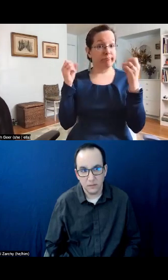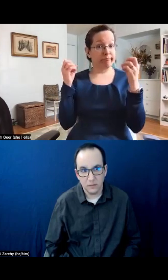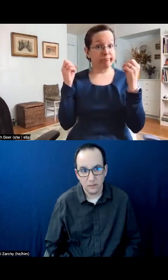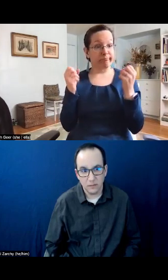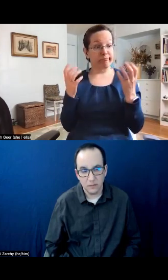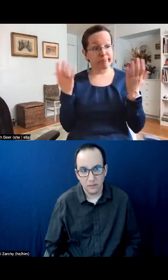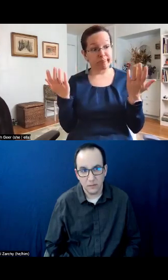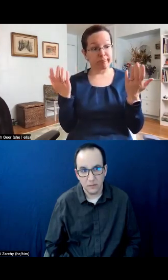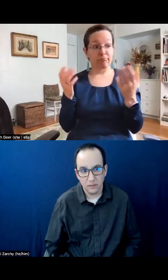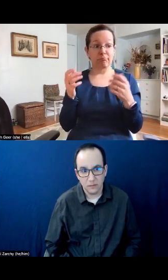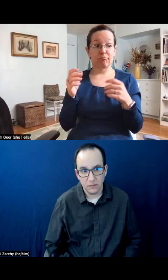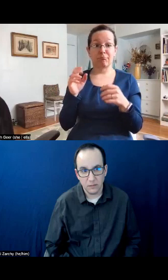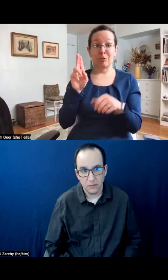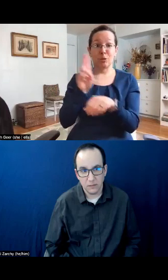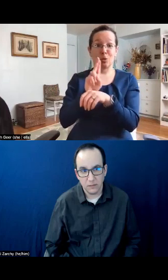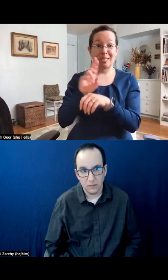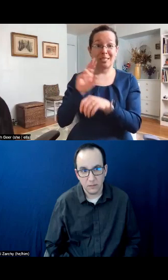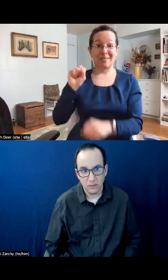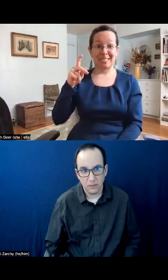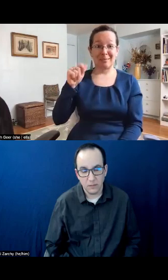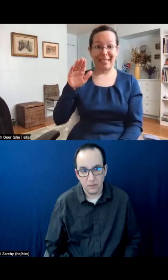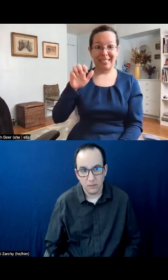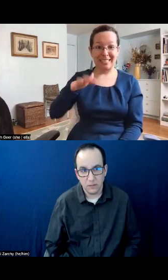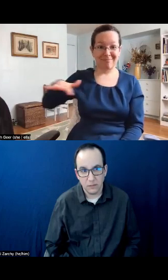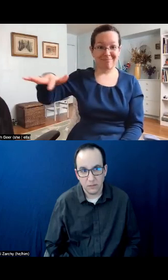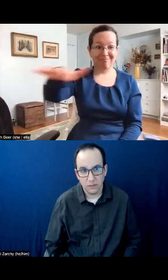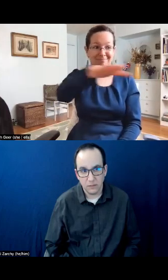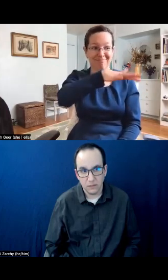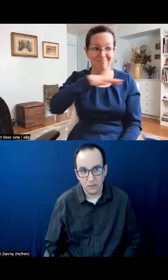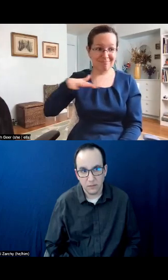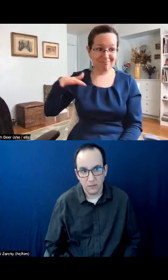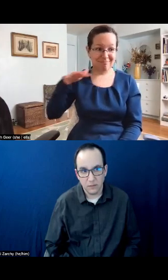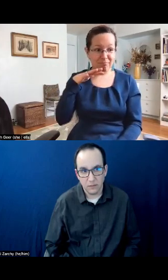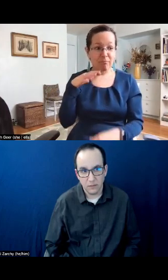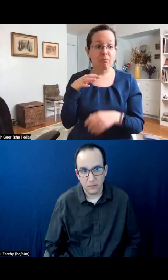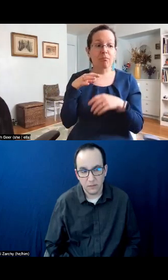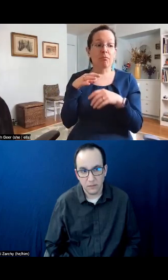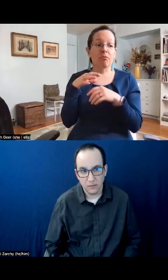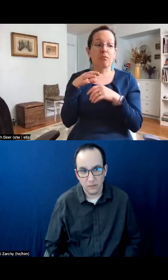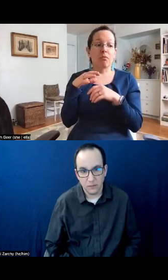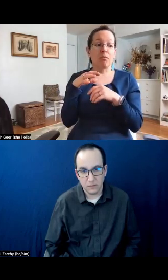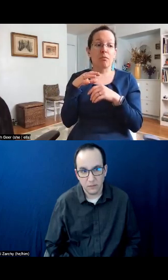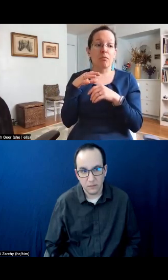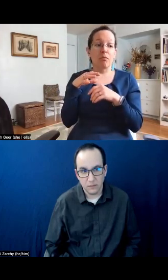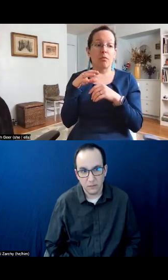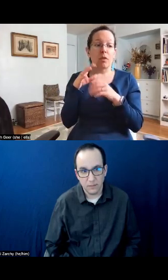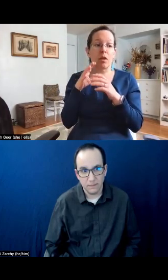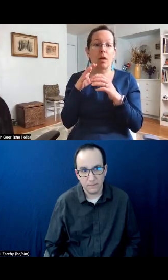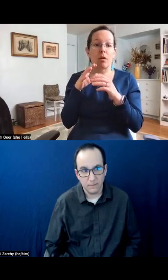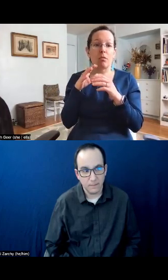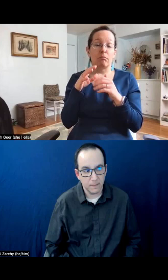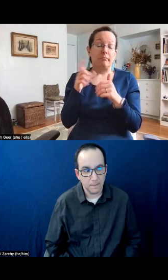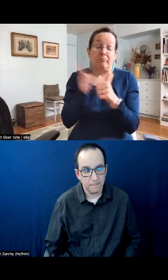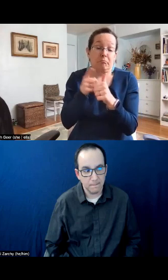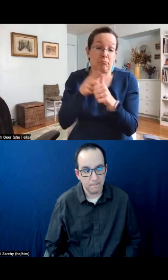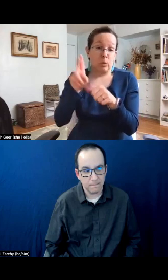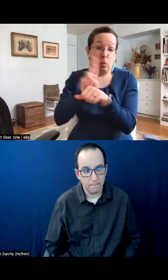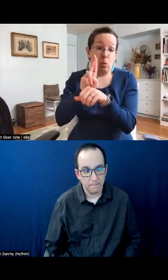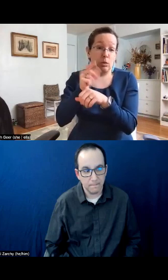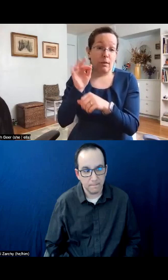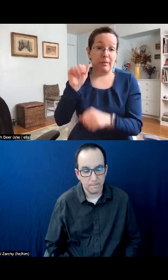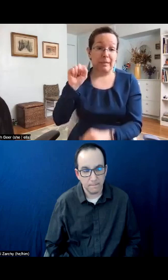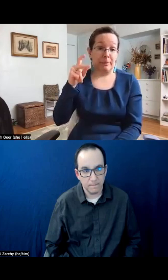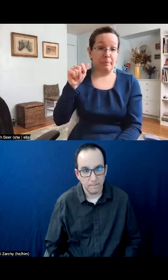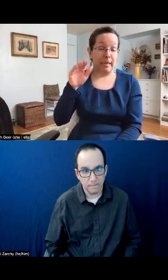larger impact than hand shape. Well, maybe we don't need to stress so much about hand shape for this particular child, right? Next on our list is use of space.